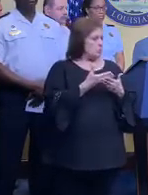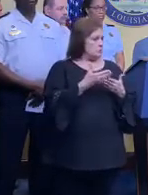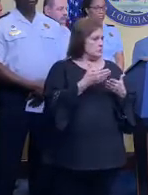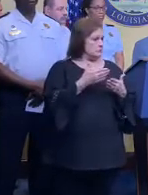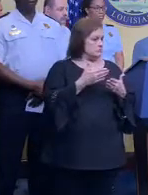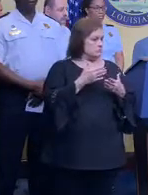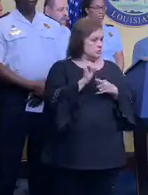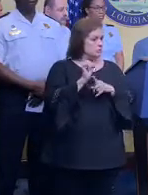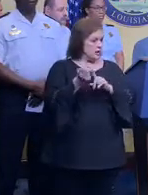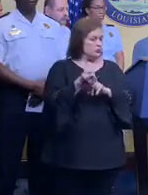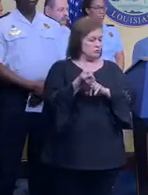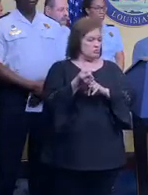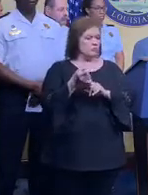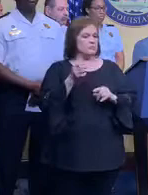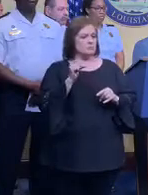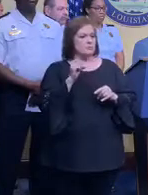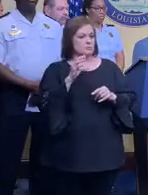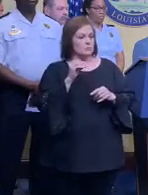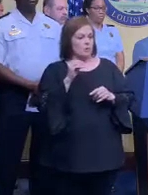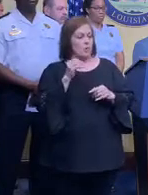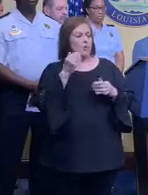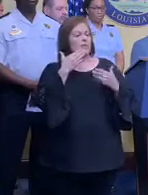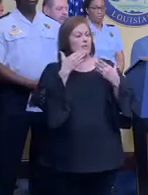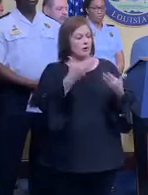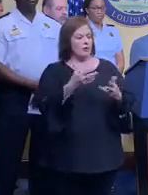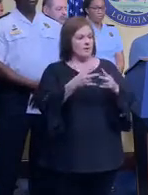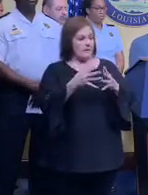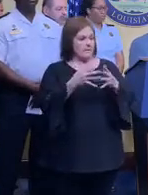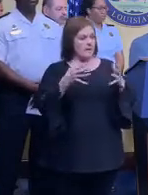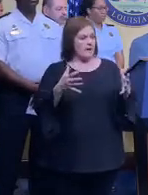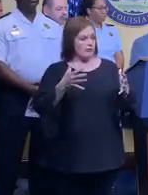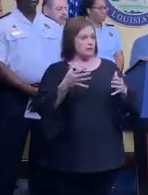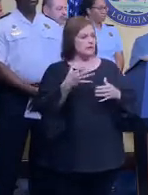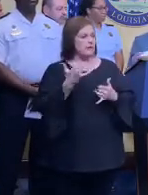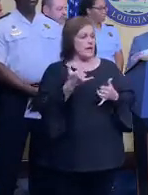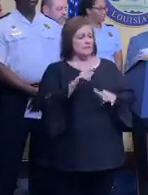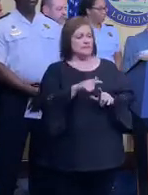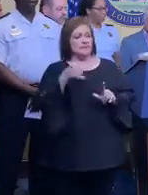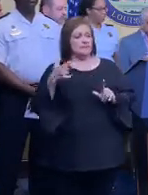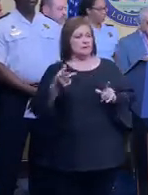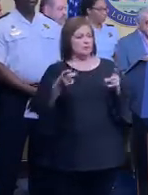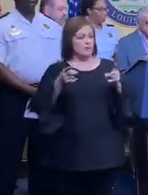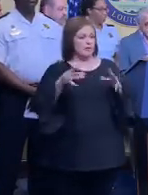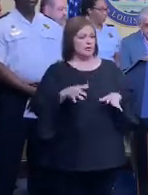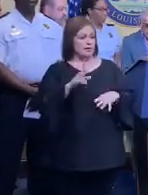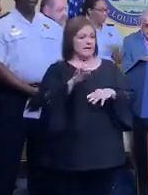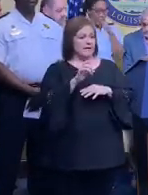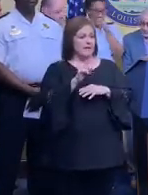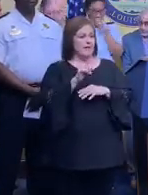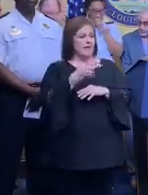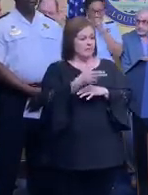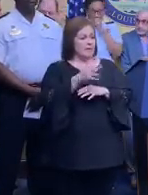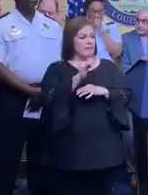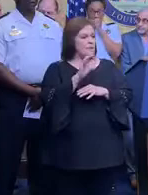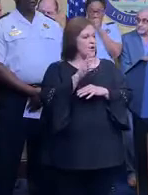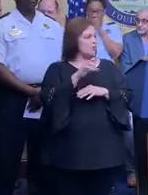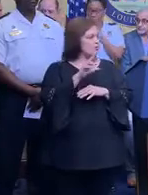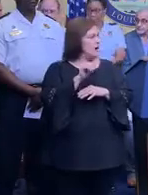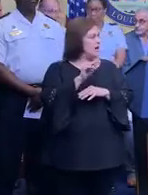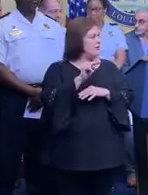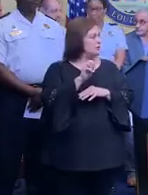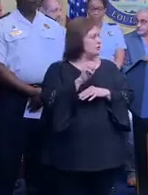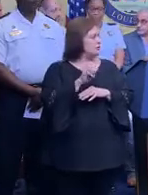optimum situation. So with that, thank you very much. Thank you so much. I'm going to call on Director Keith LaGrange,